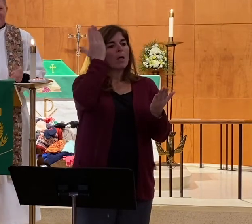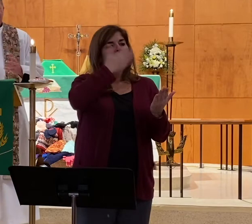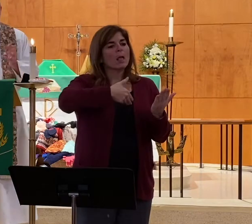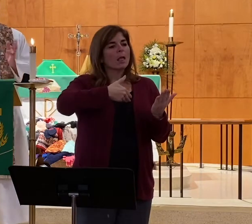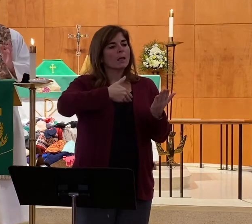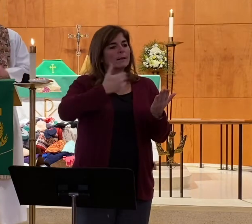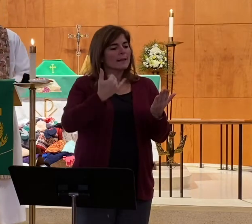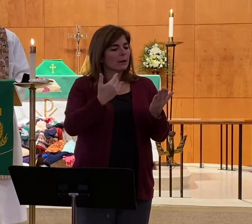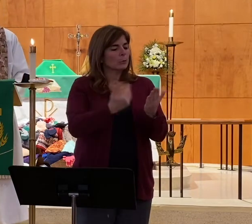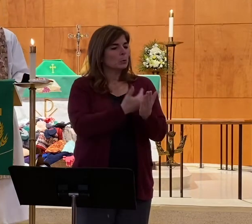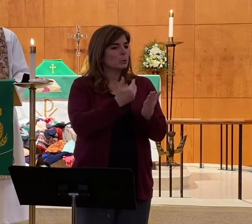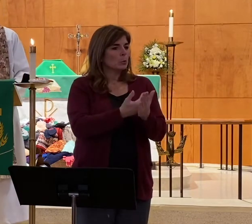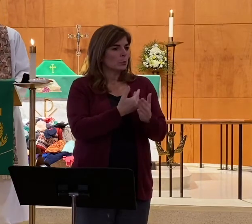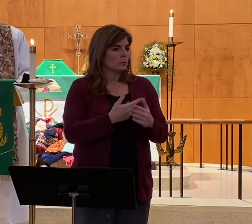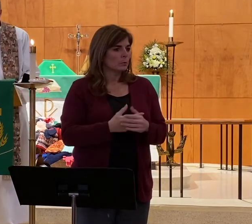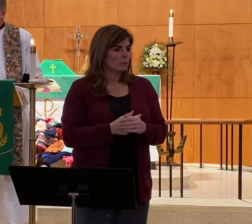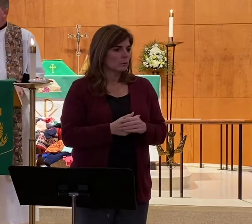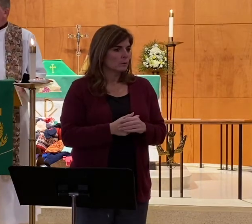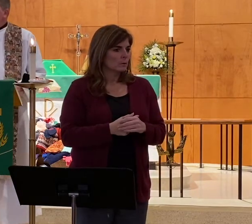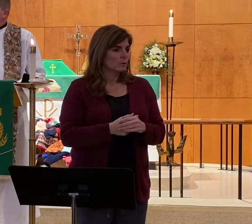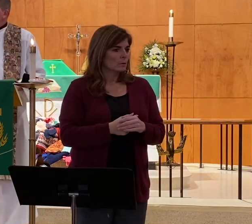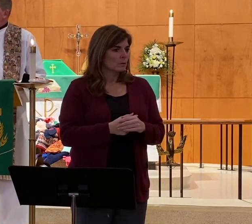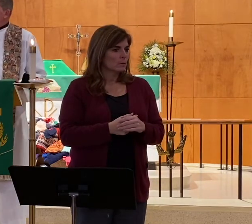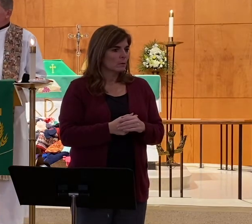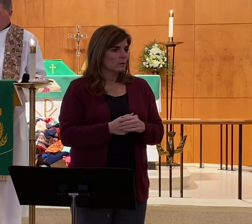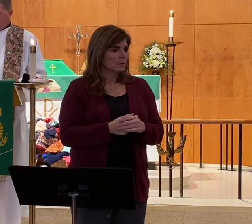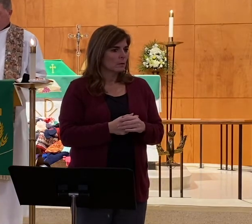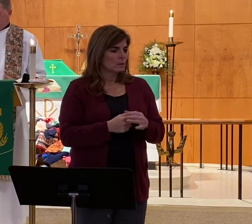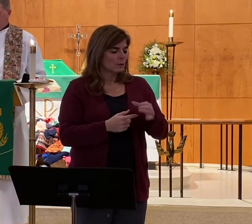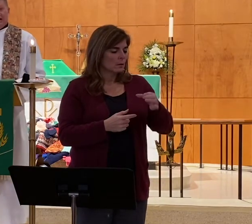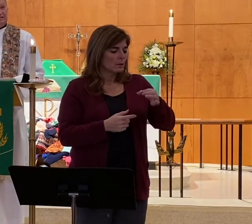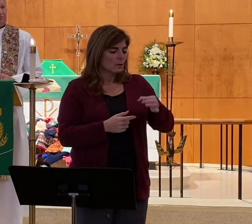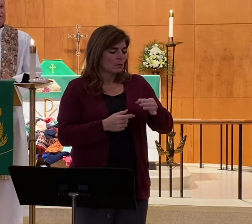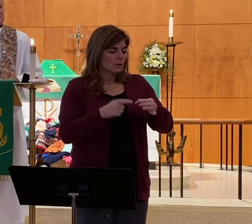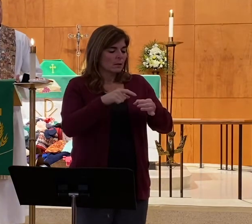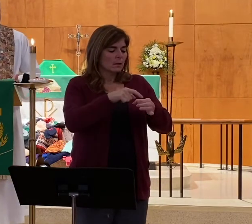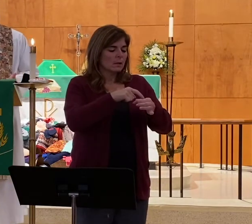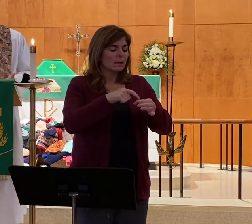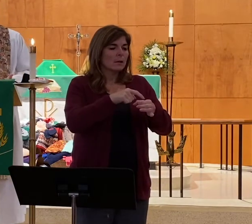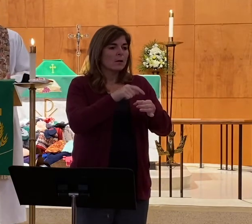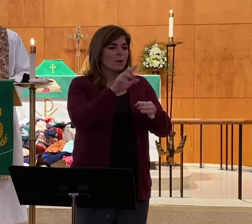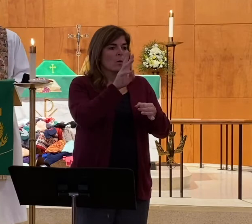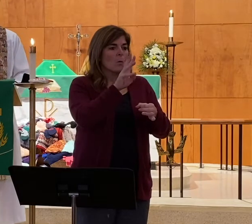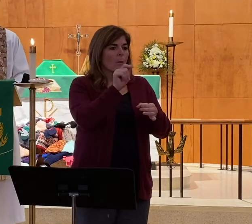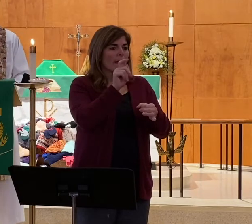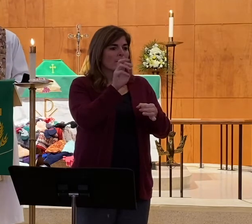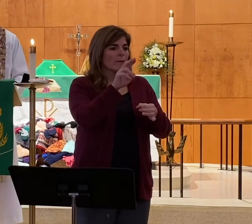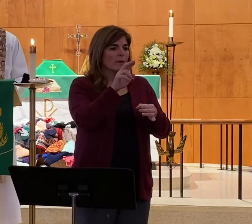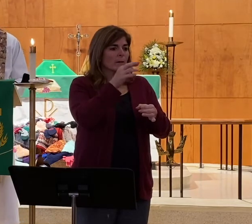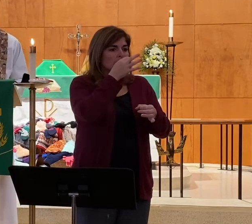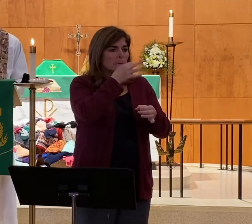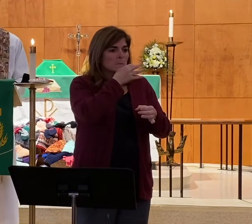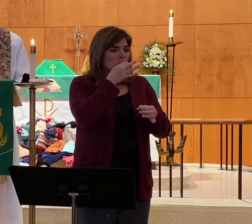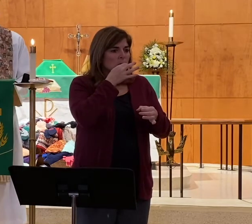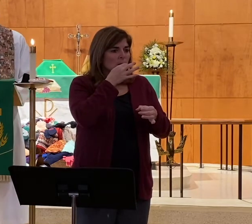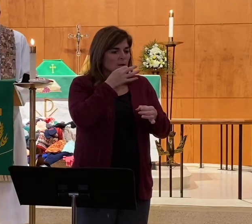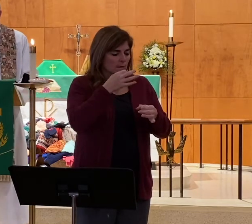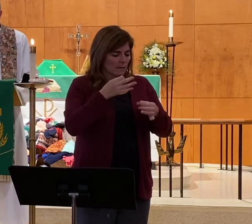a dry little wafer somehow makes us feel God's presence with us and in